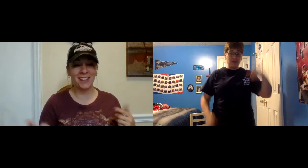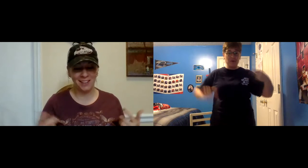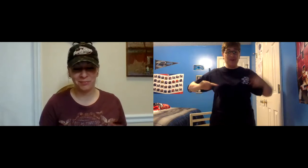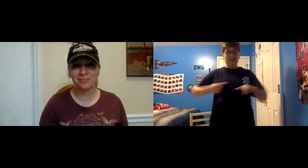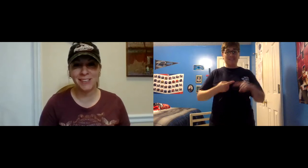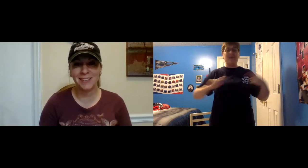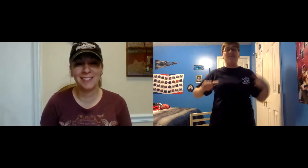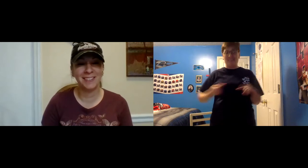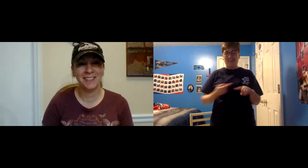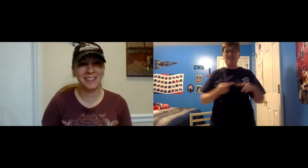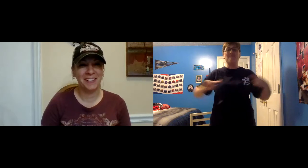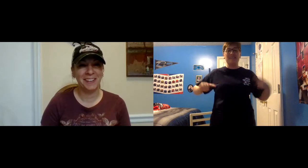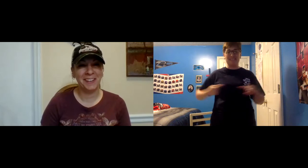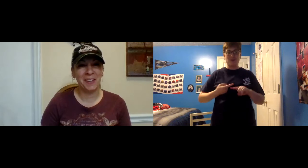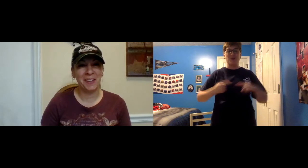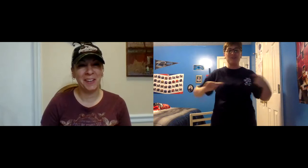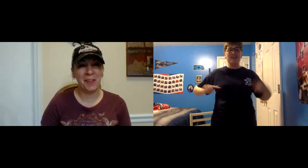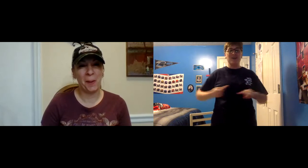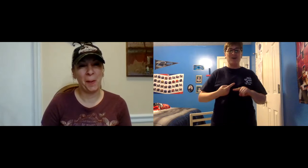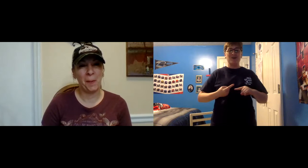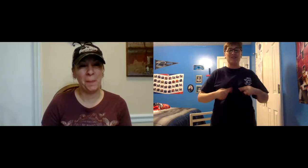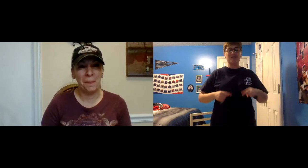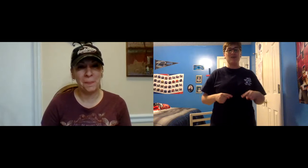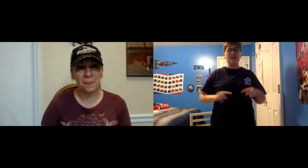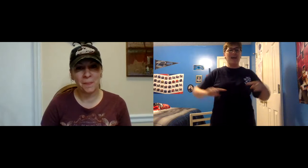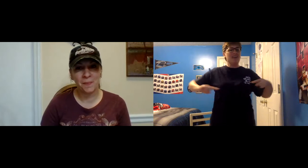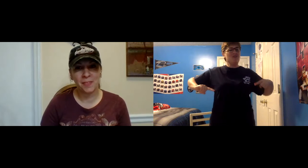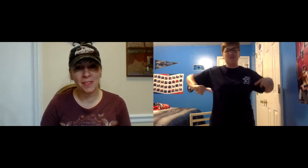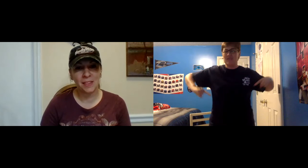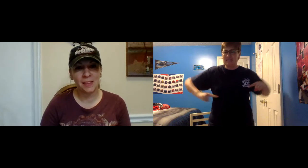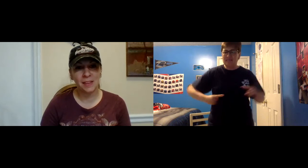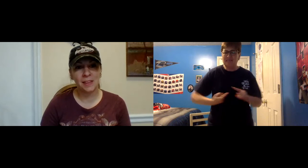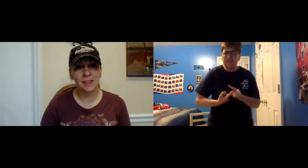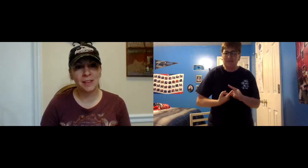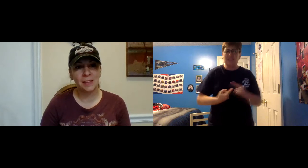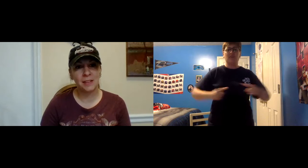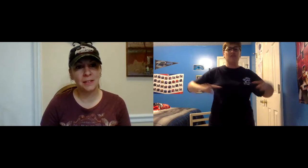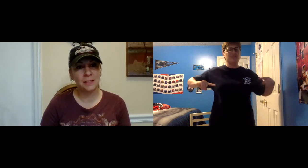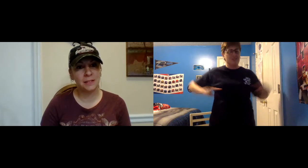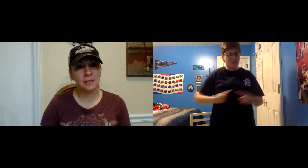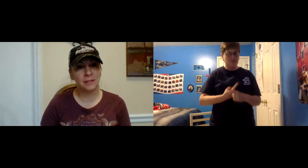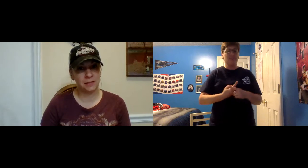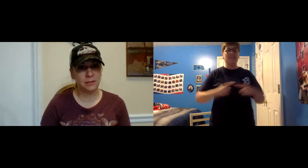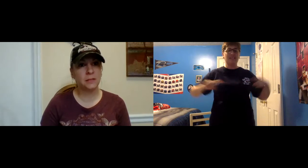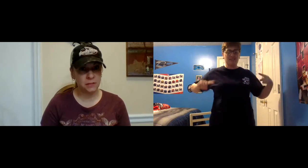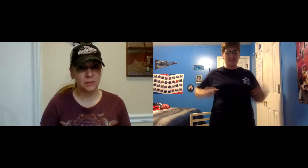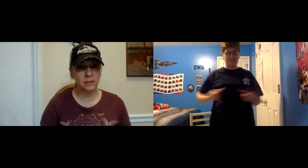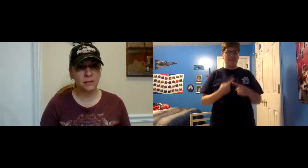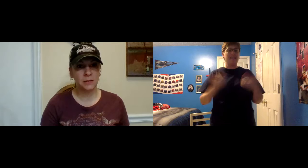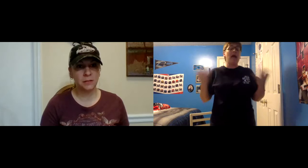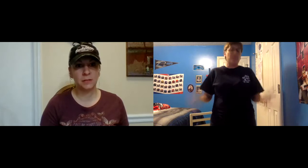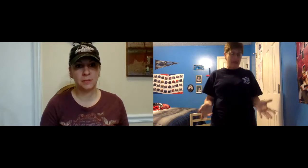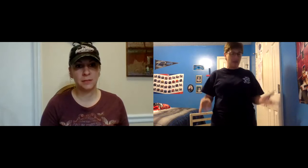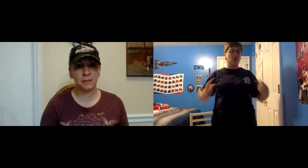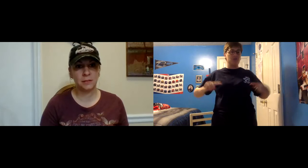do anymore. So, but yes, hurt. So, and you can really, oh, it really hurts. You know, you can really get into